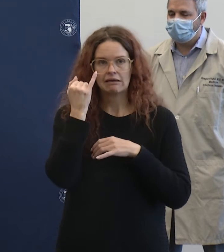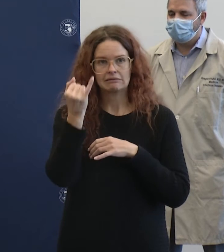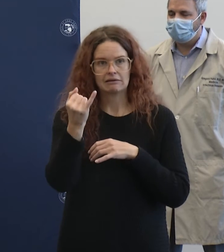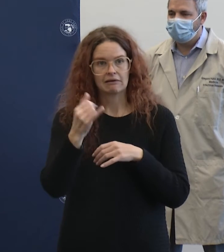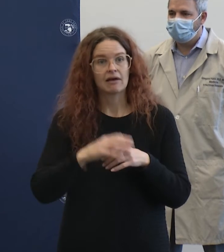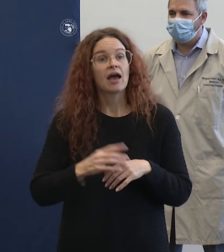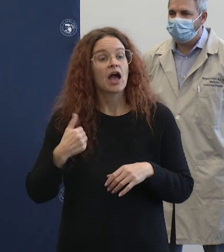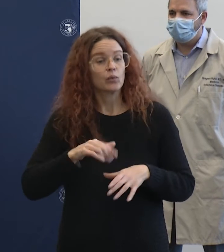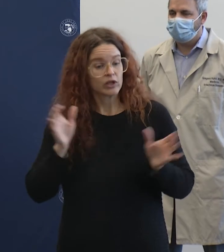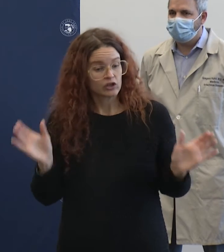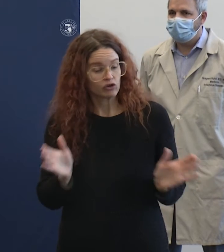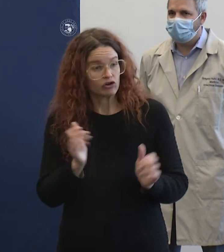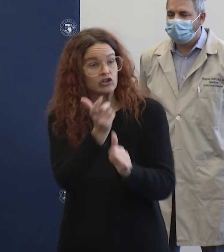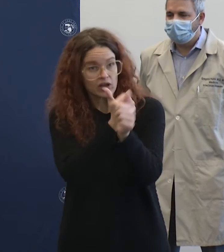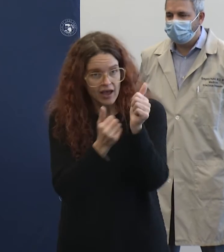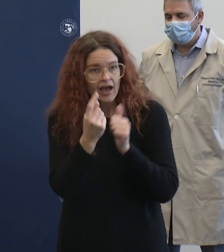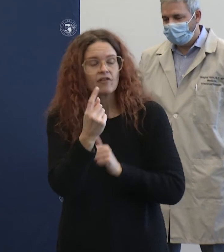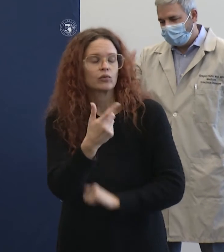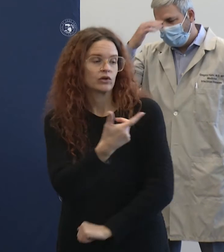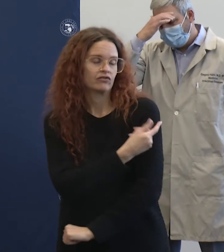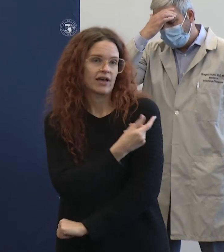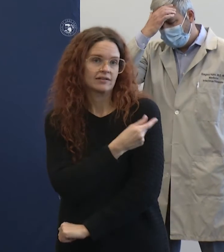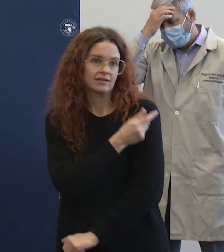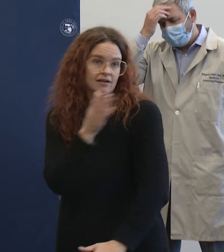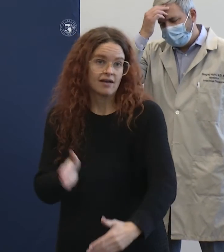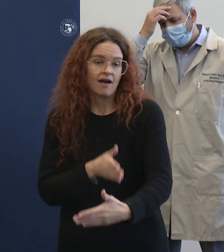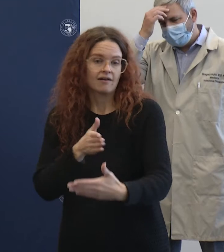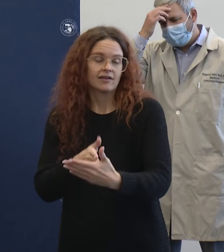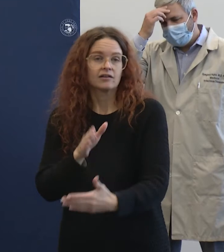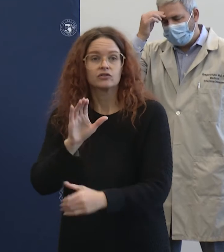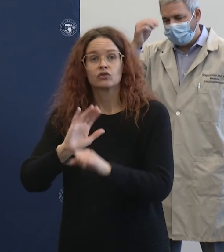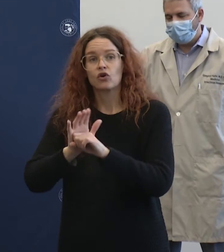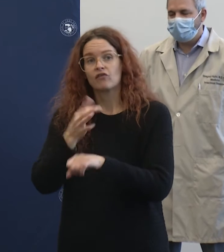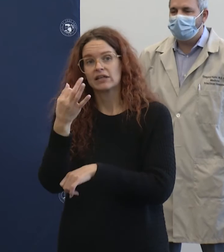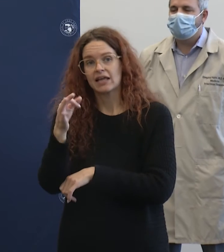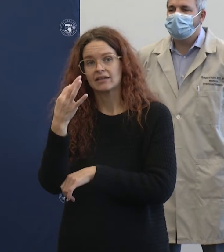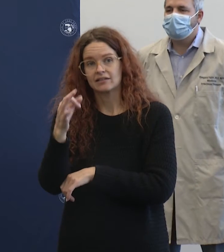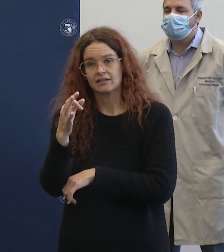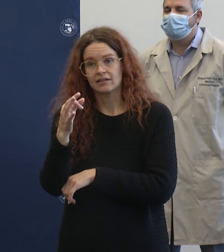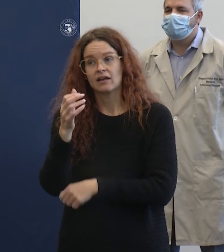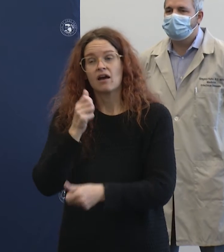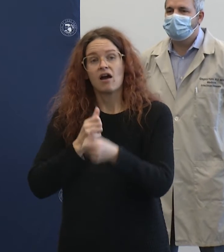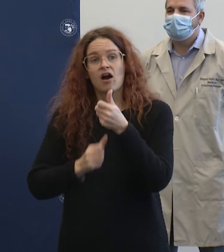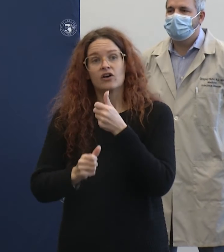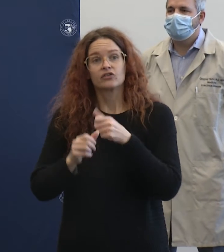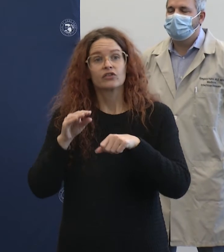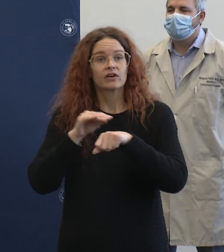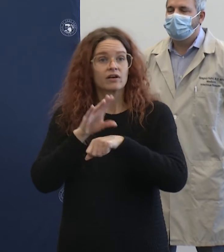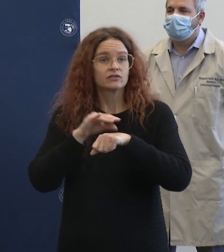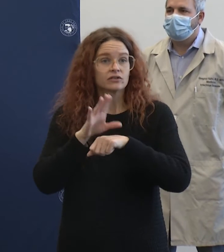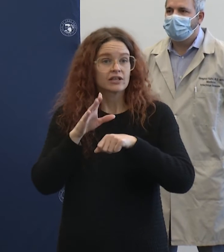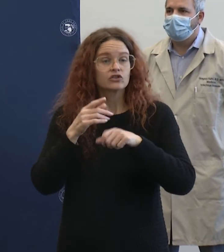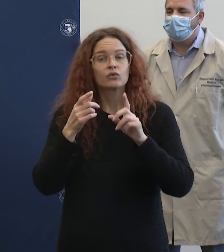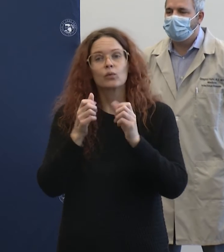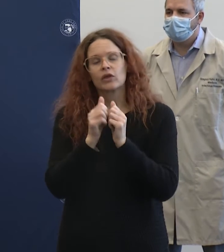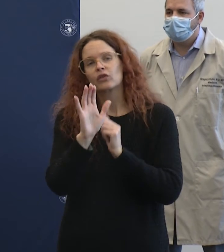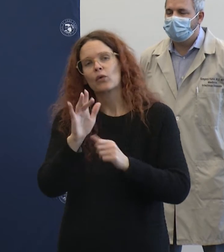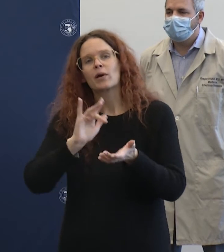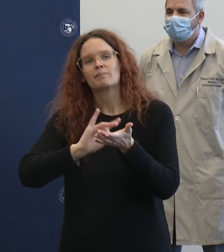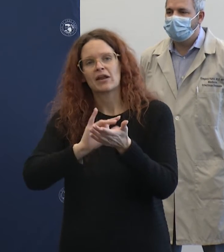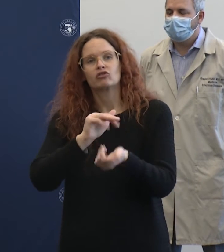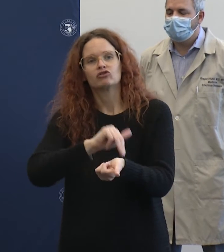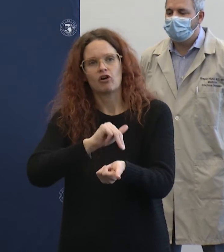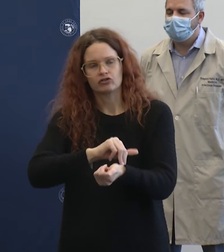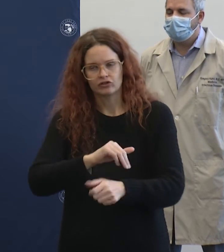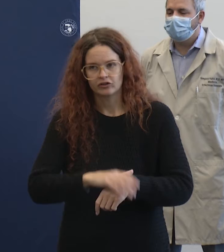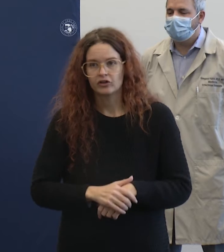Synod encourages everyone to get vaccinated against COVID-19 under the consultation, of course, of your medical provider. The